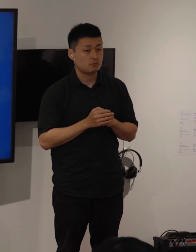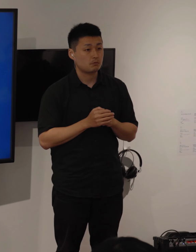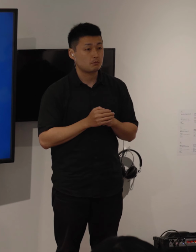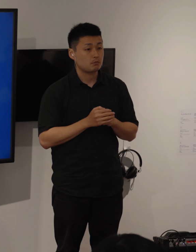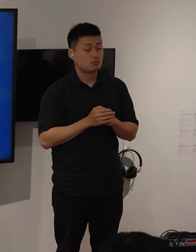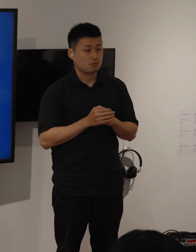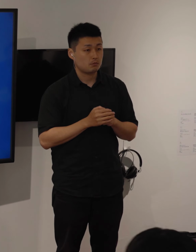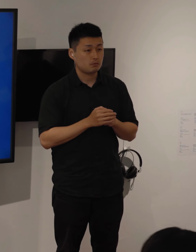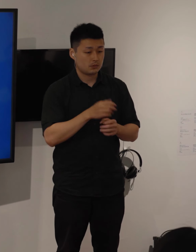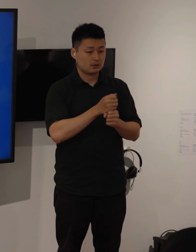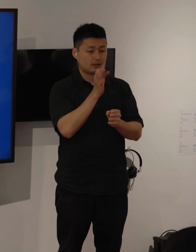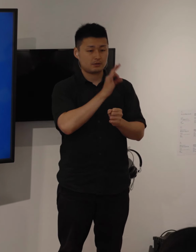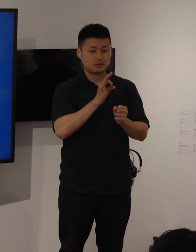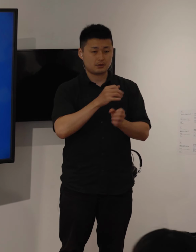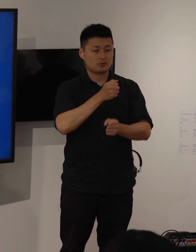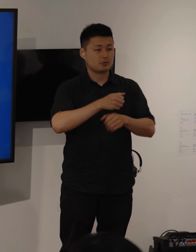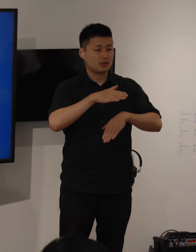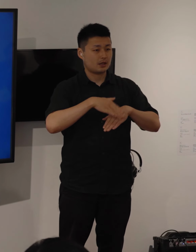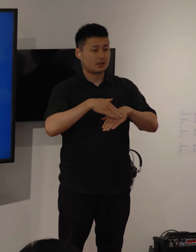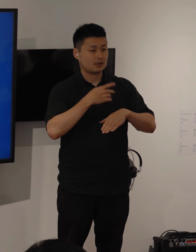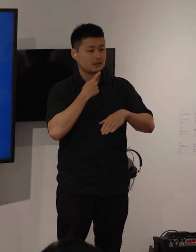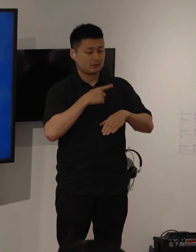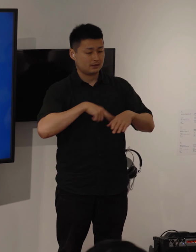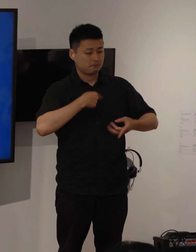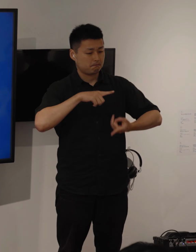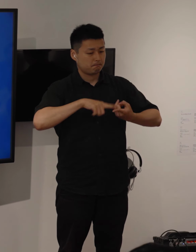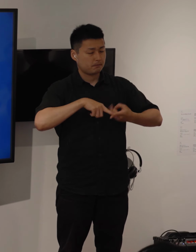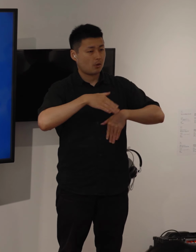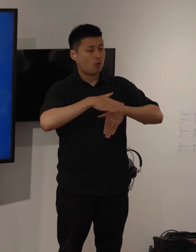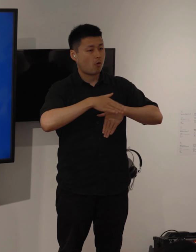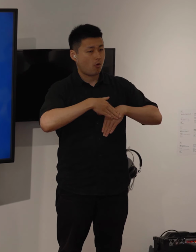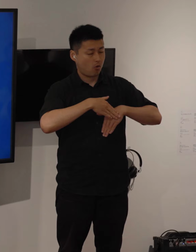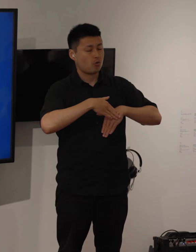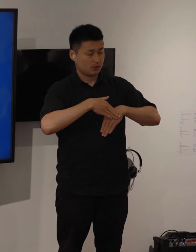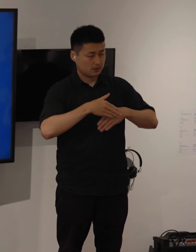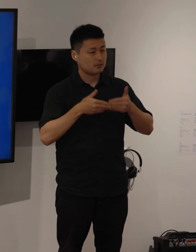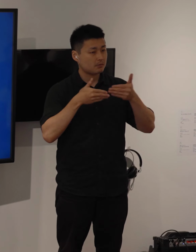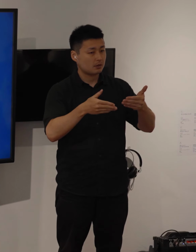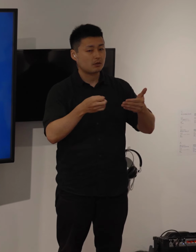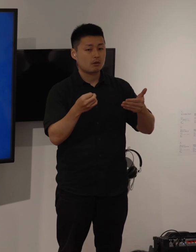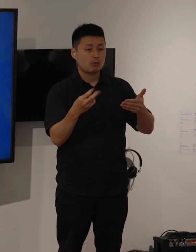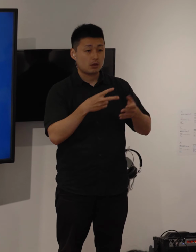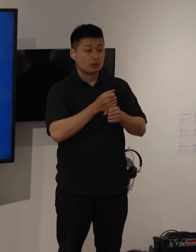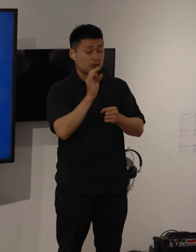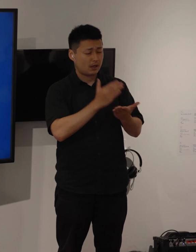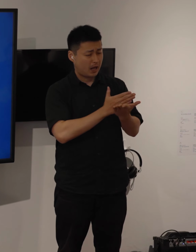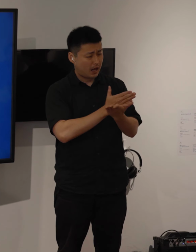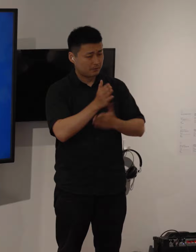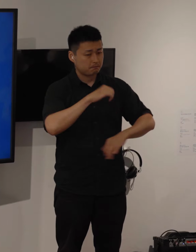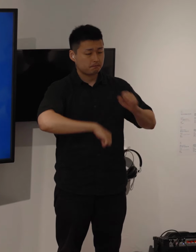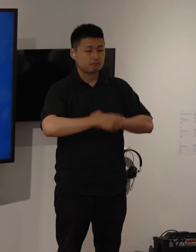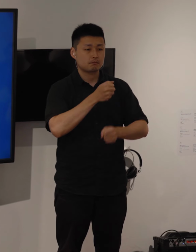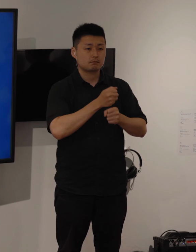way, about whatever they want to make. So it's not set instructions, they're not forced to make things, it's about giving